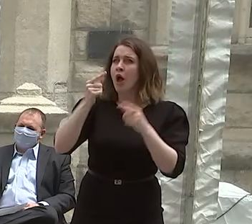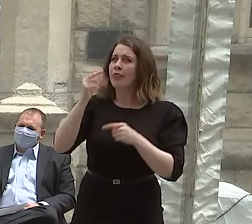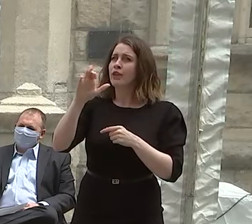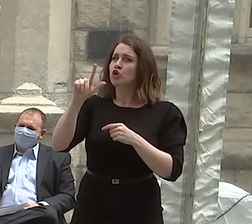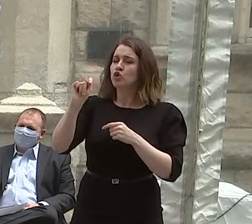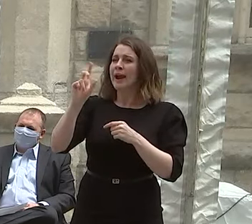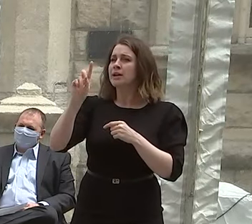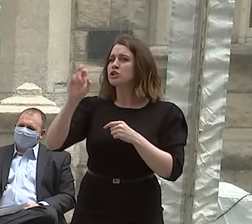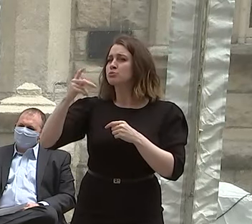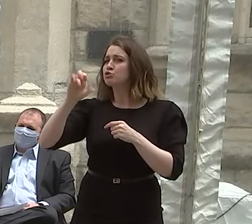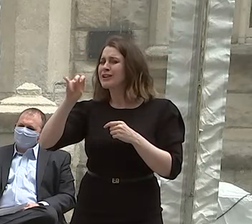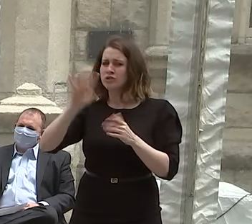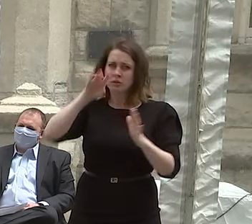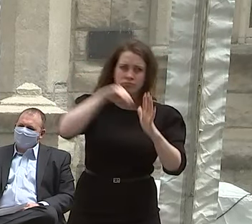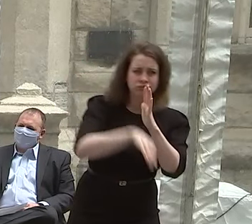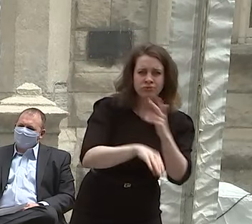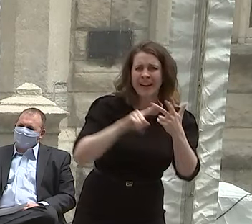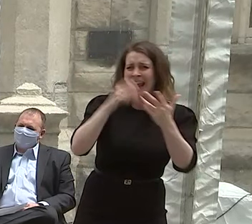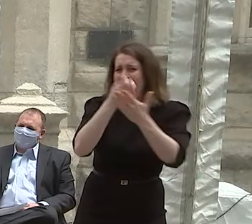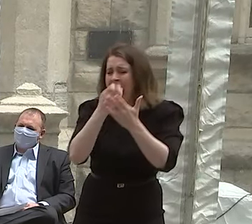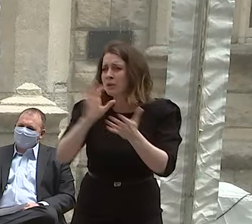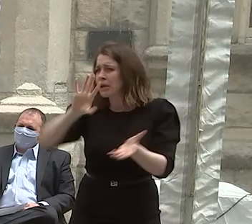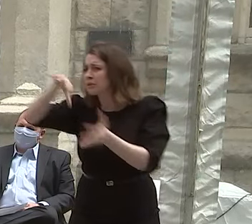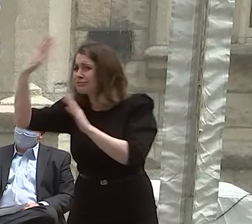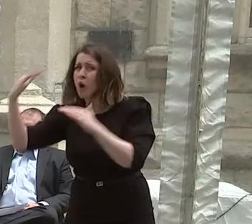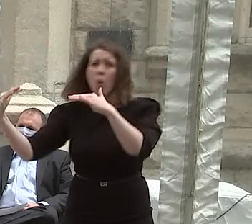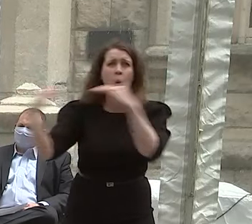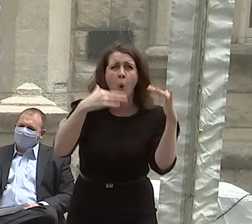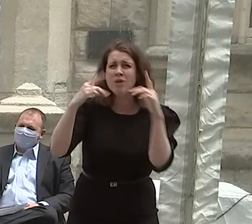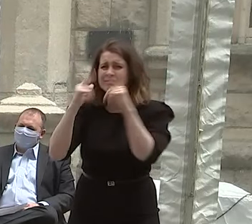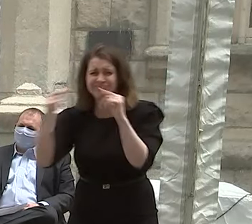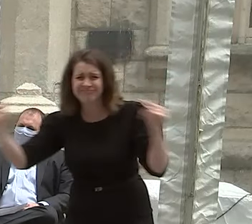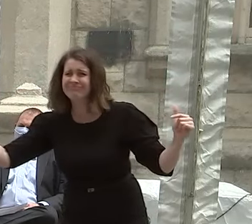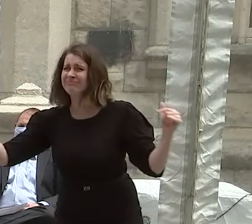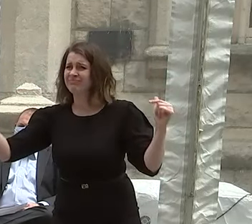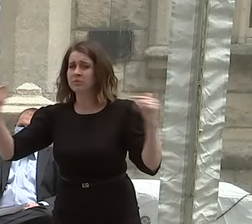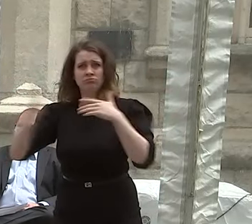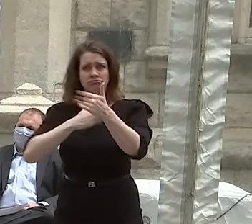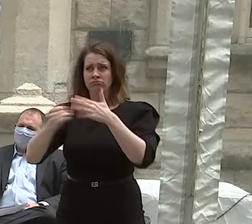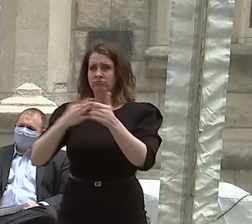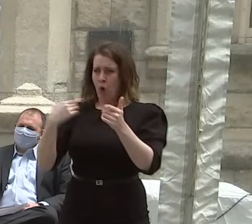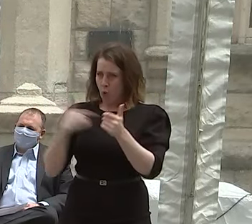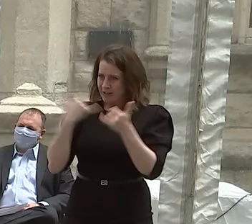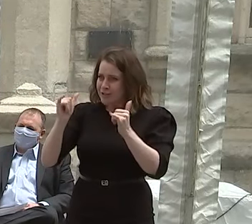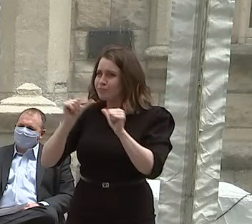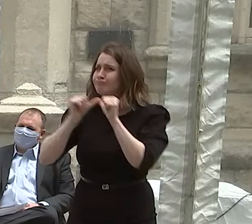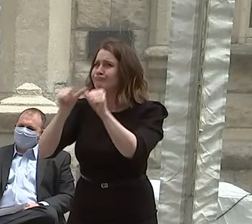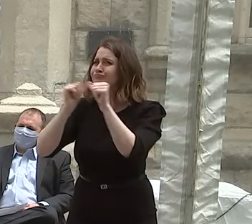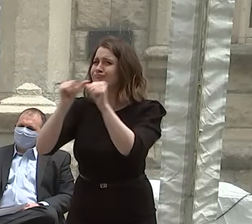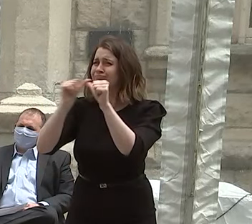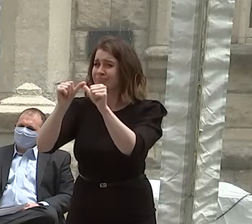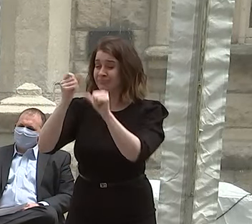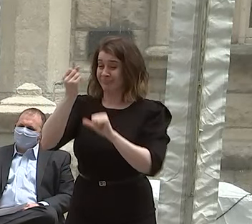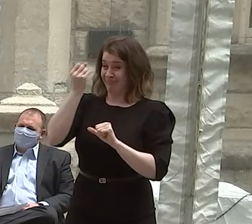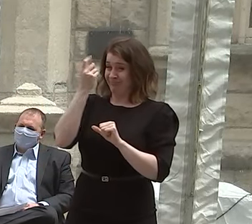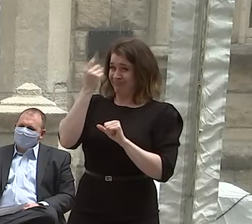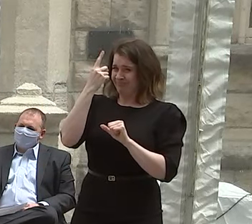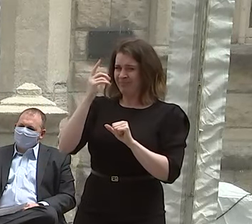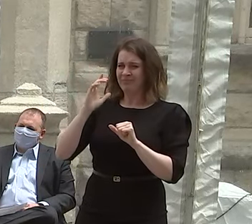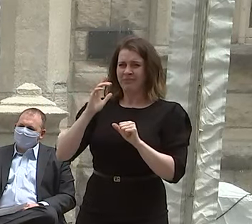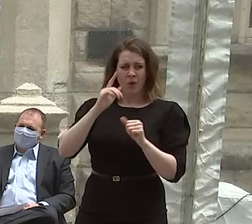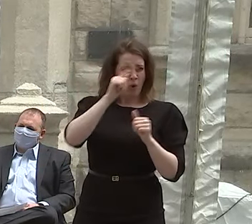did. The strengths of our city shine through in many ways, large and small. But the vulnerabilities that we all